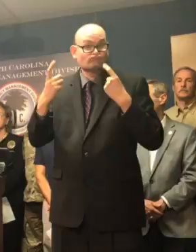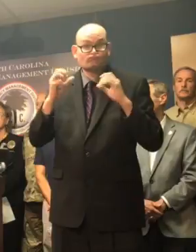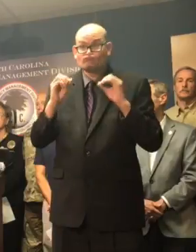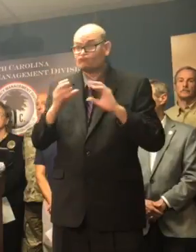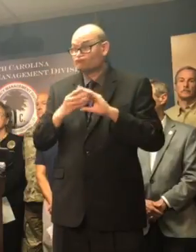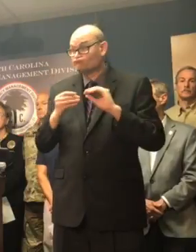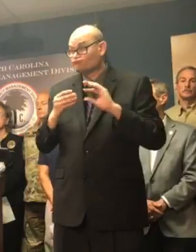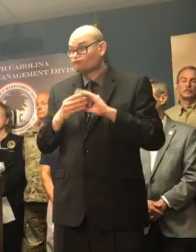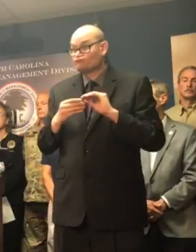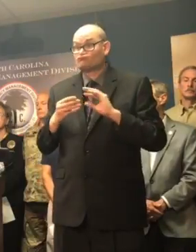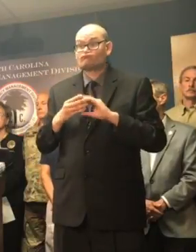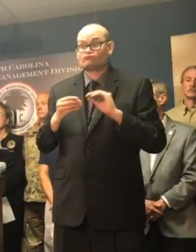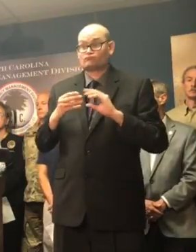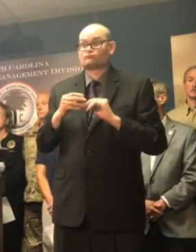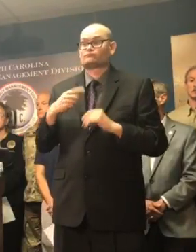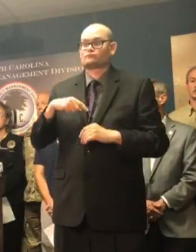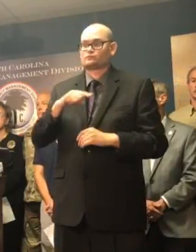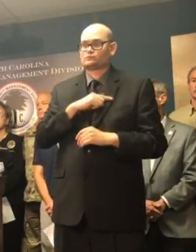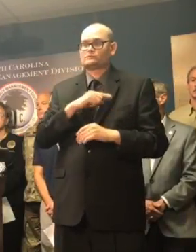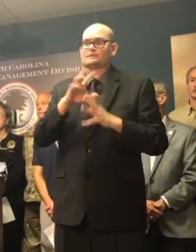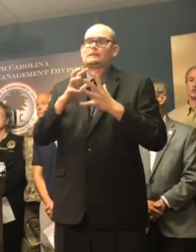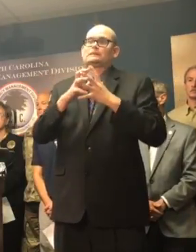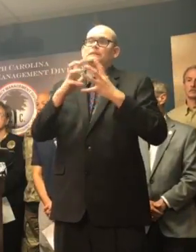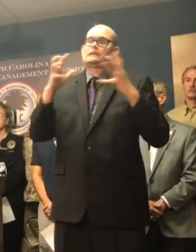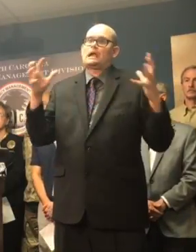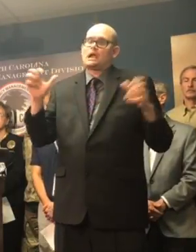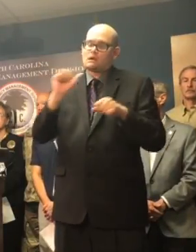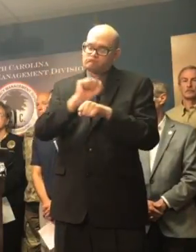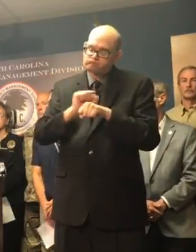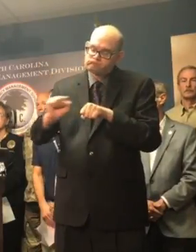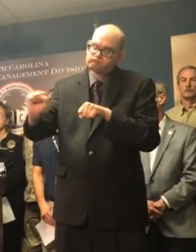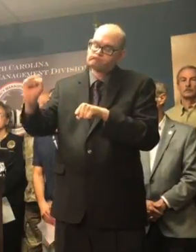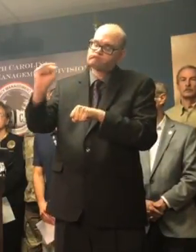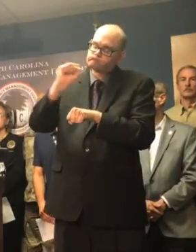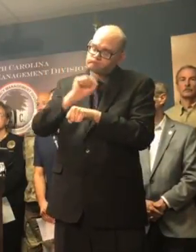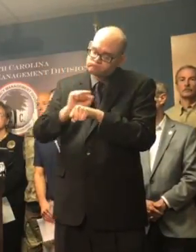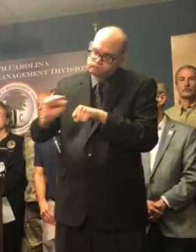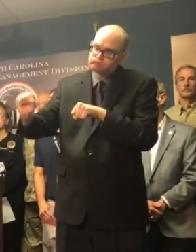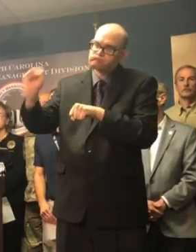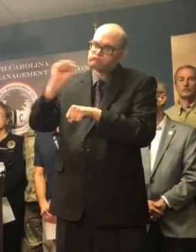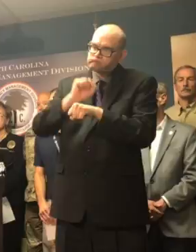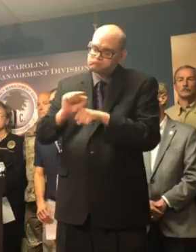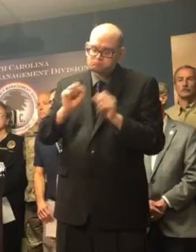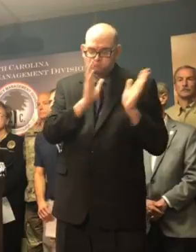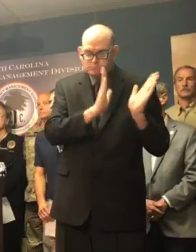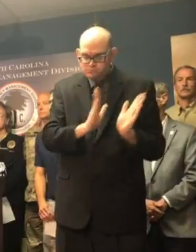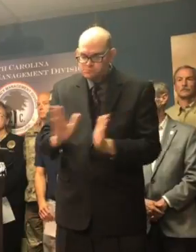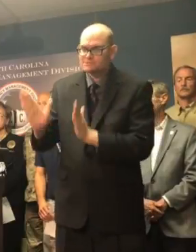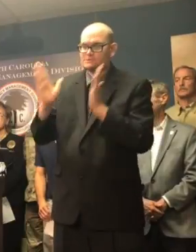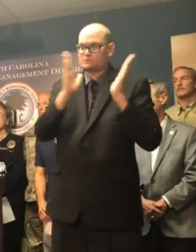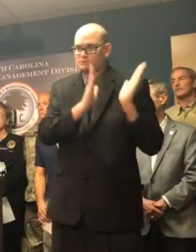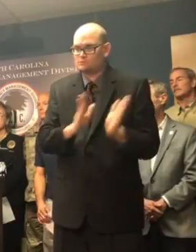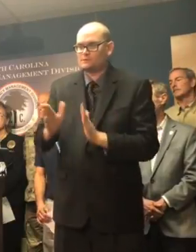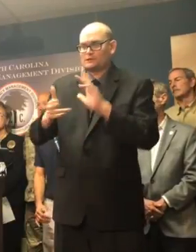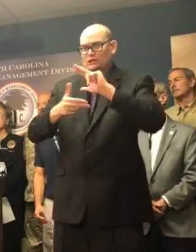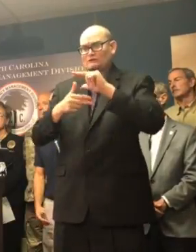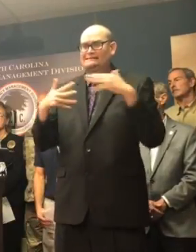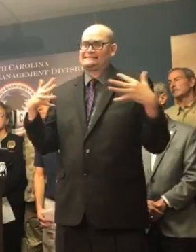we have all done a lot of work to prepare for this. This is a scary storm. This is a storm that should be taken